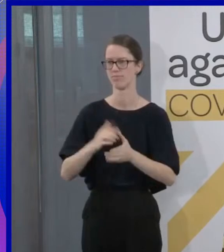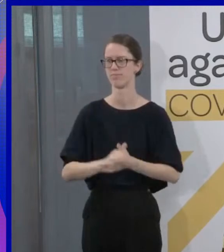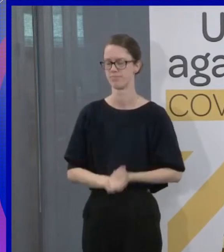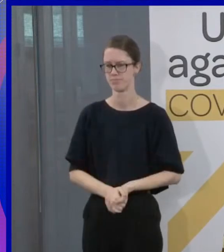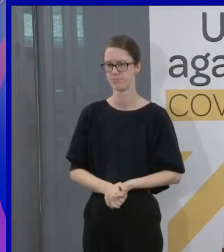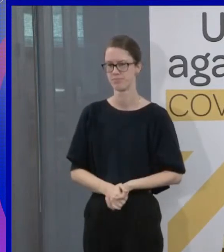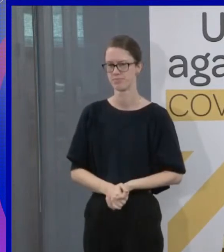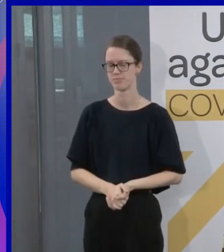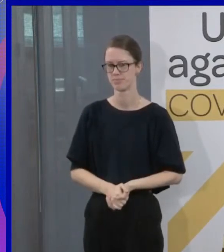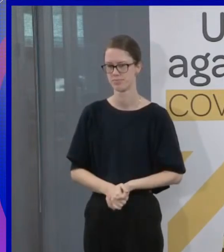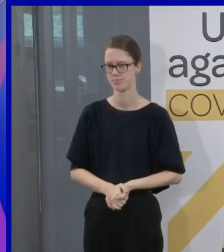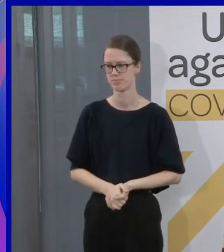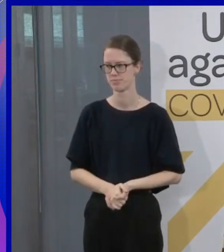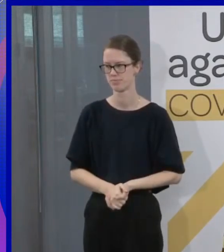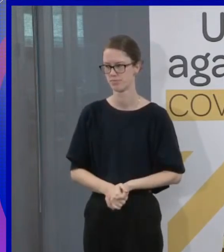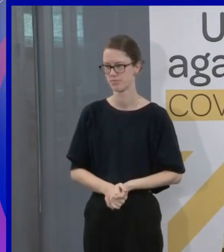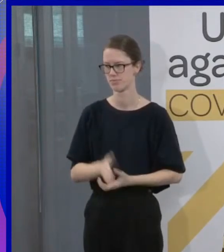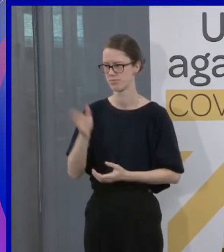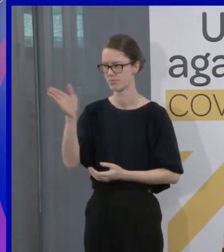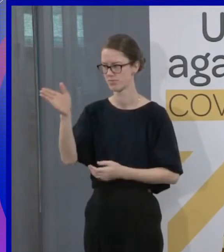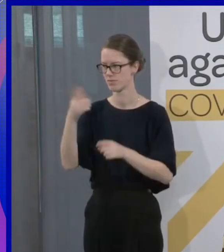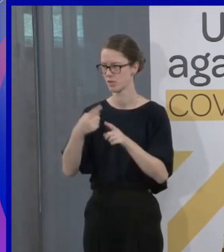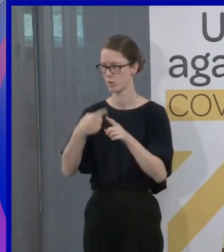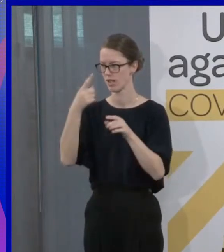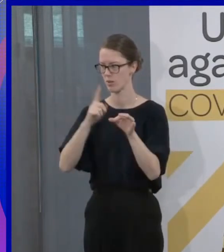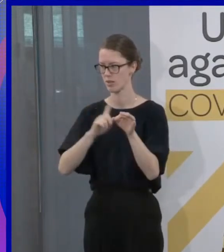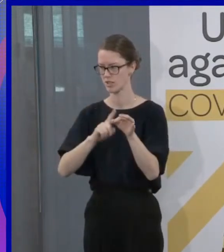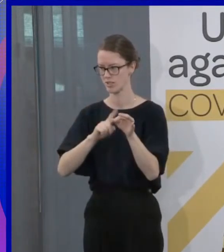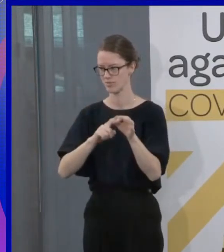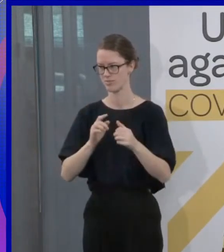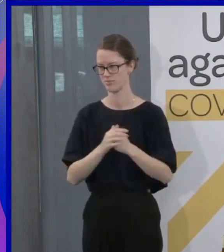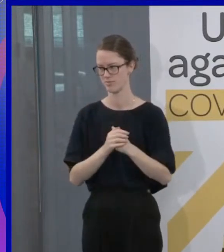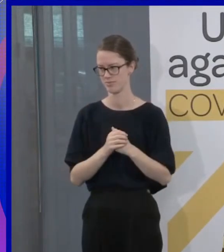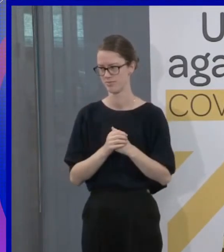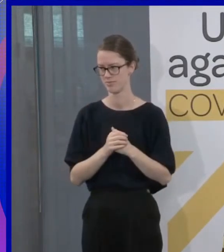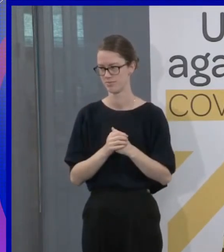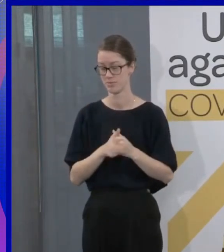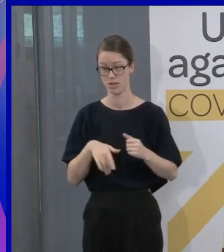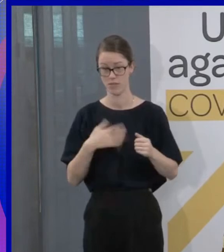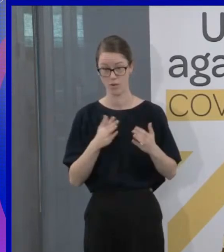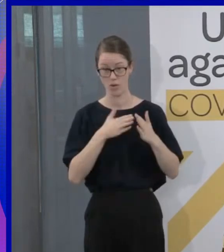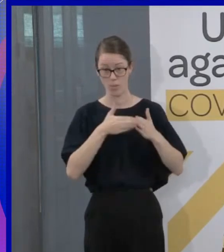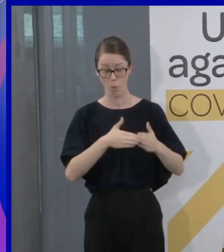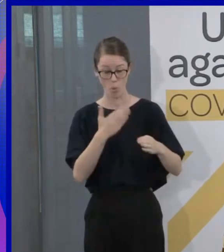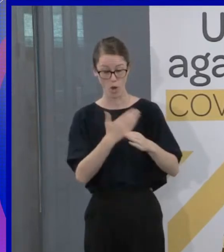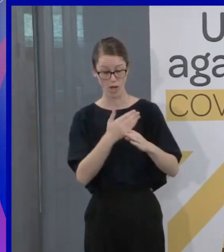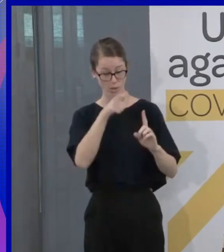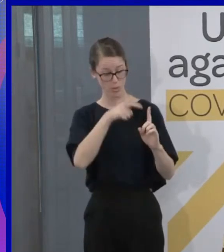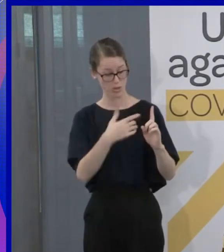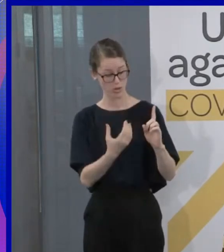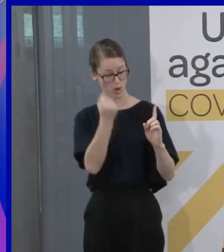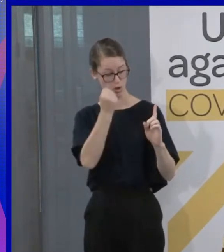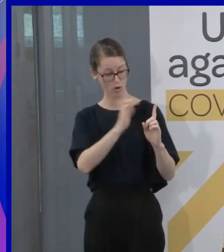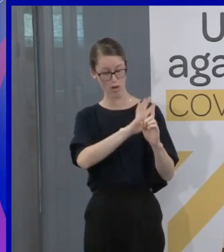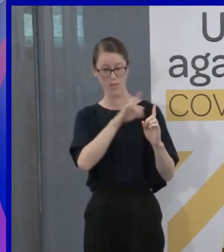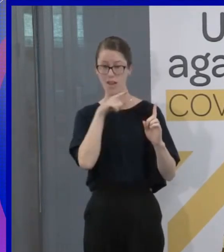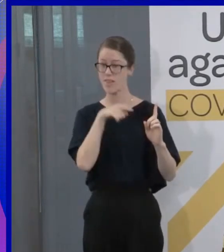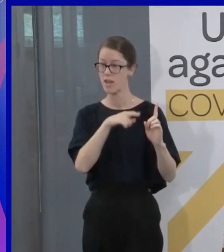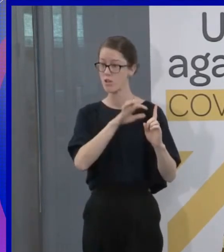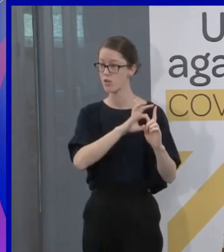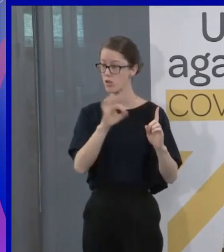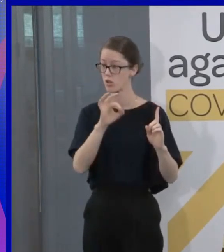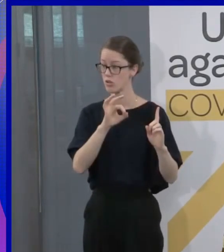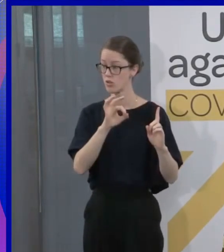who may need to get through quicker. Sorry, just very quickly, Dr. Bloomfield, so you don't think the port worker that's tested positive is a